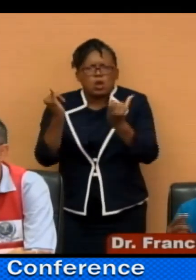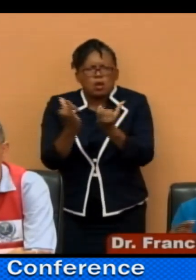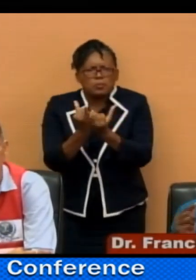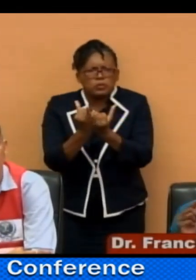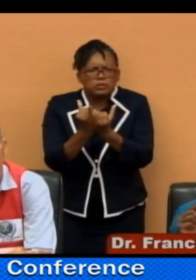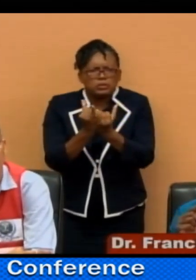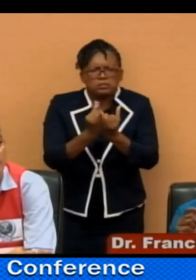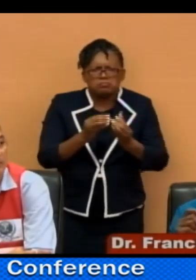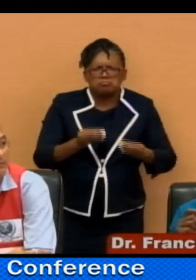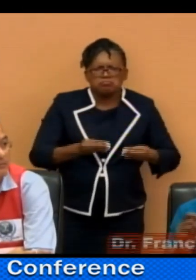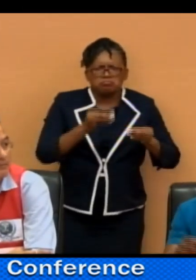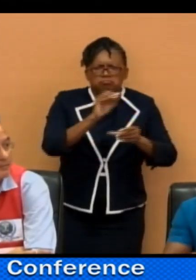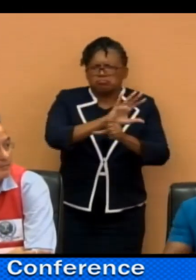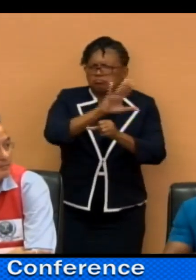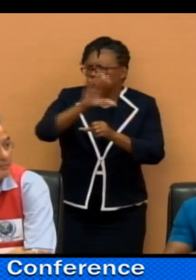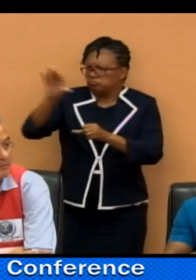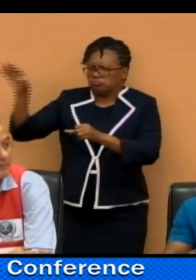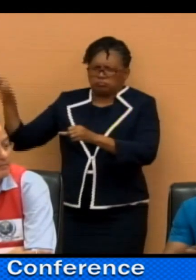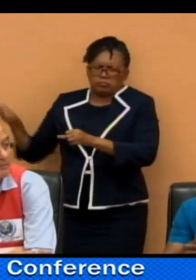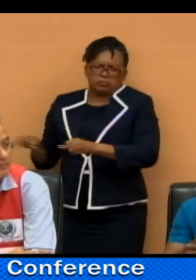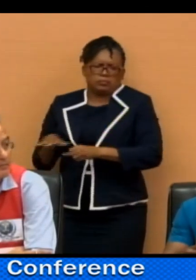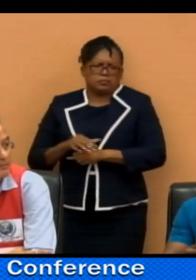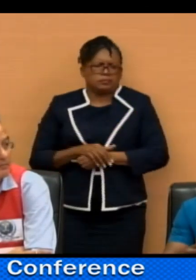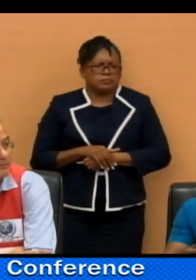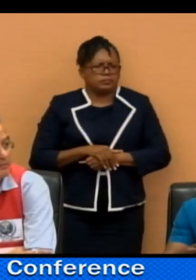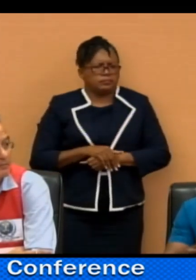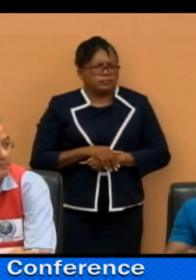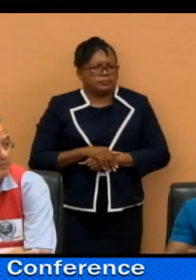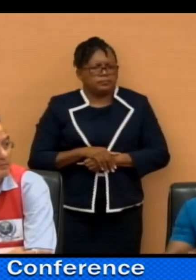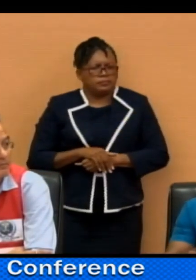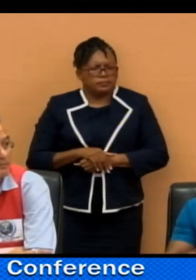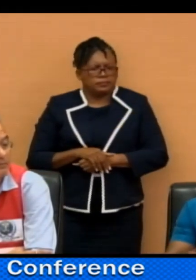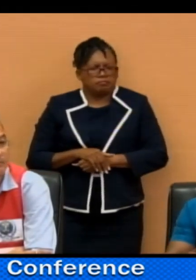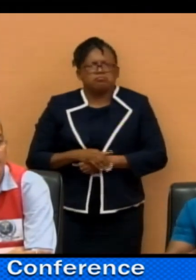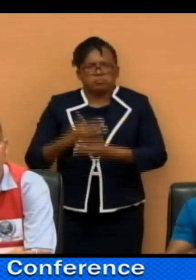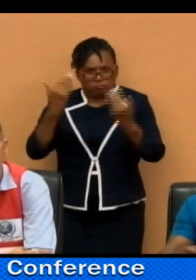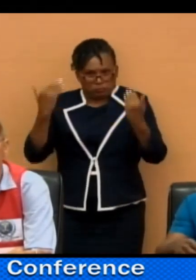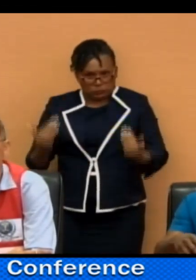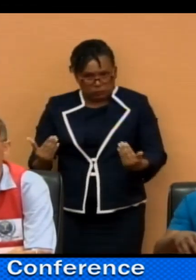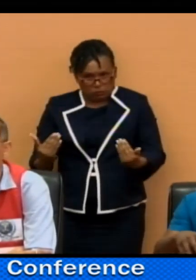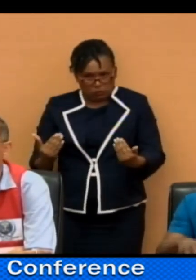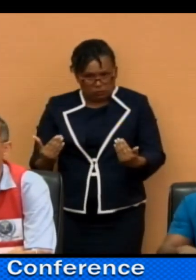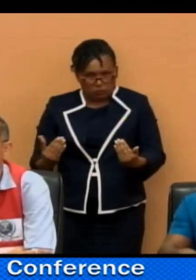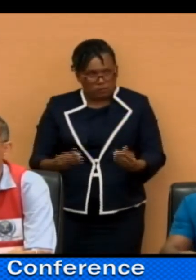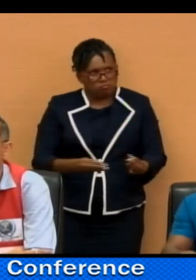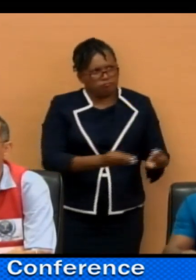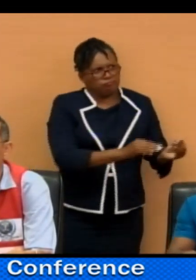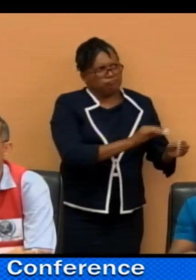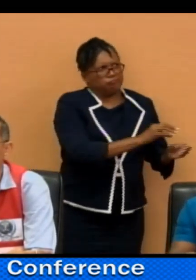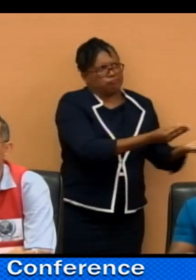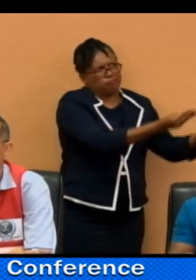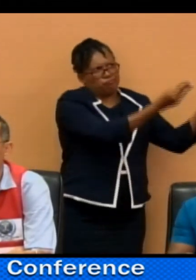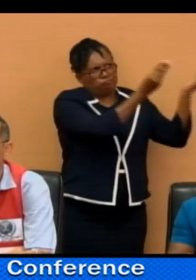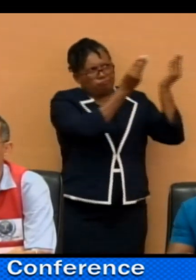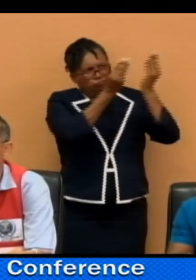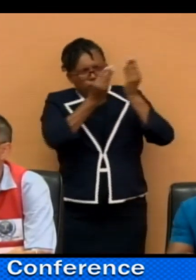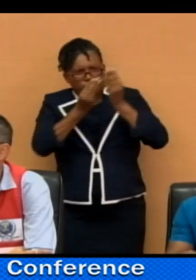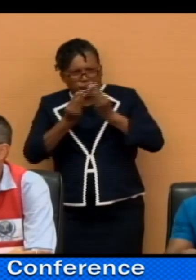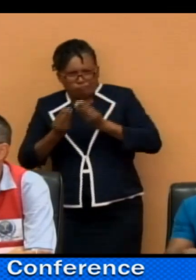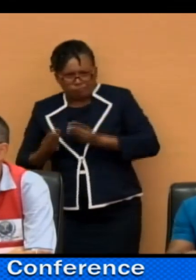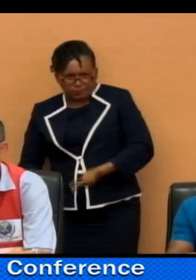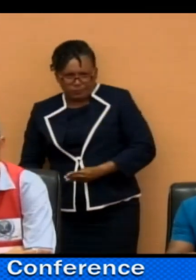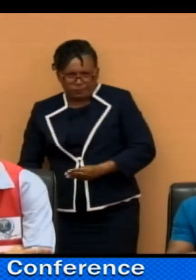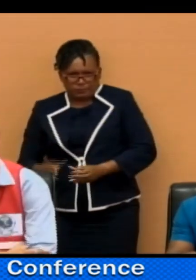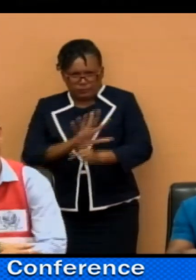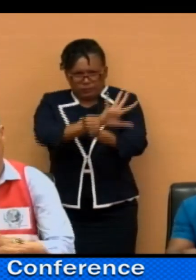because it's very important to understand what that means. We are still in the importation phase, where we are currently right now imported our first case.